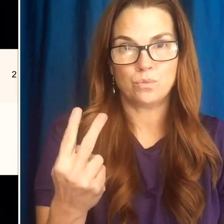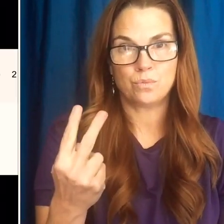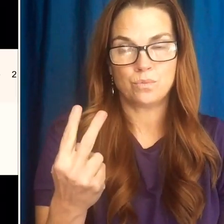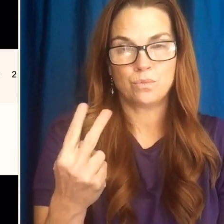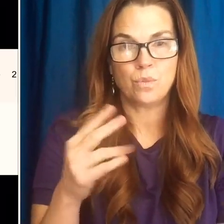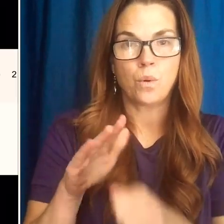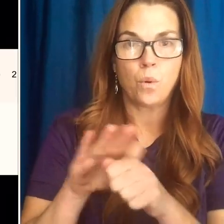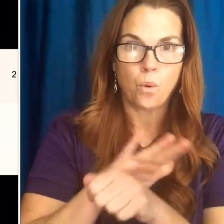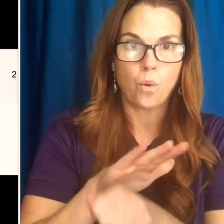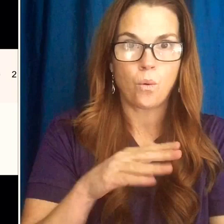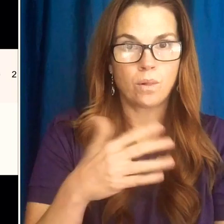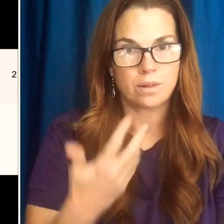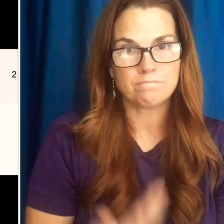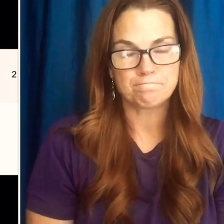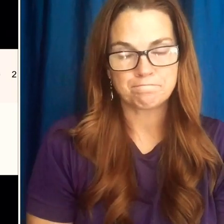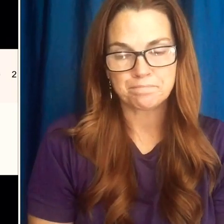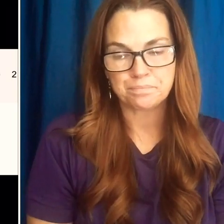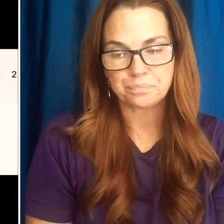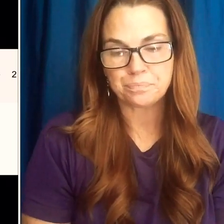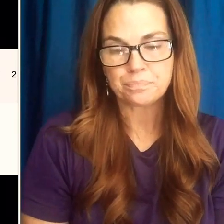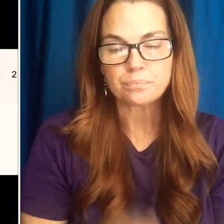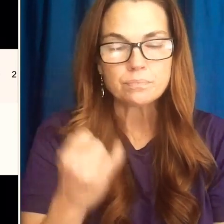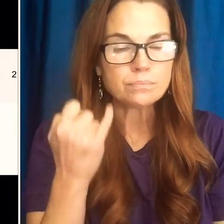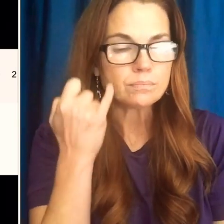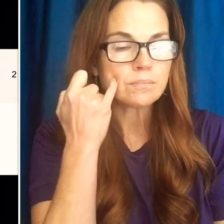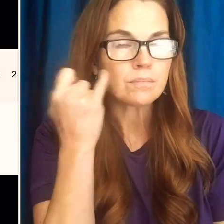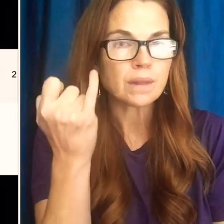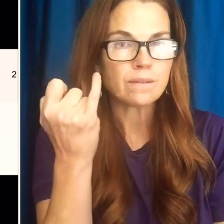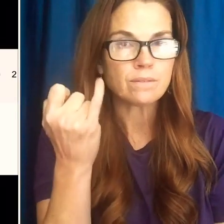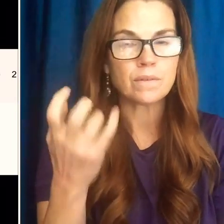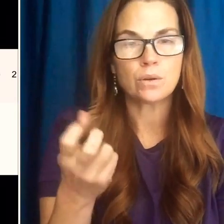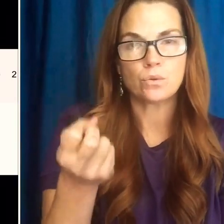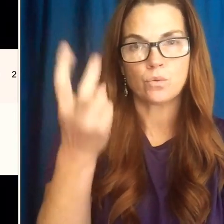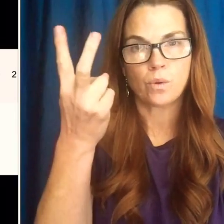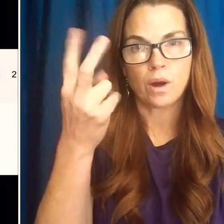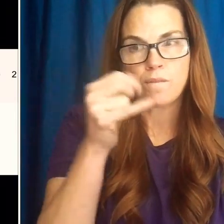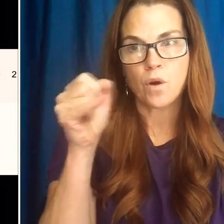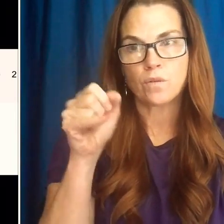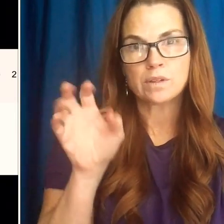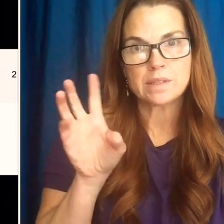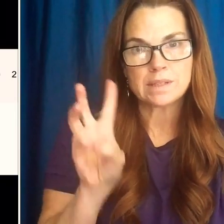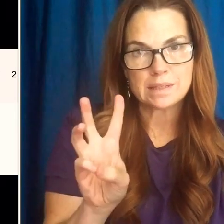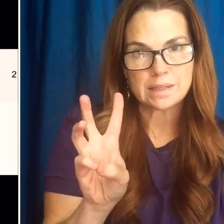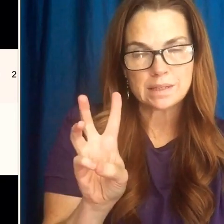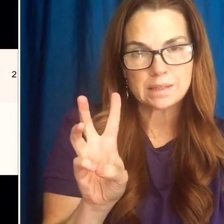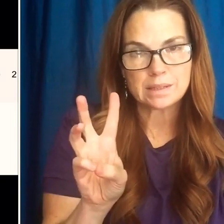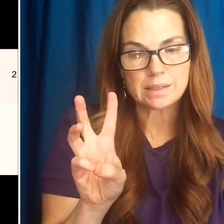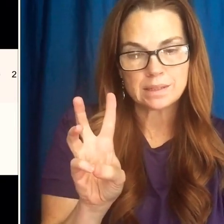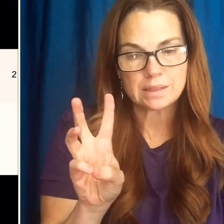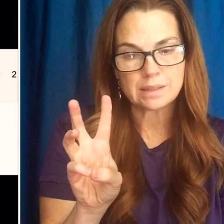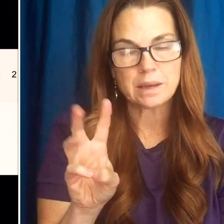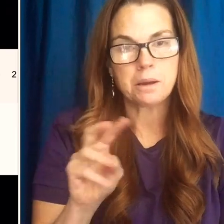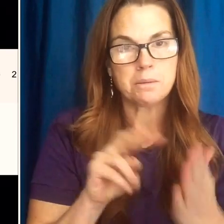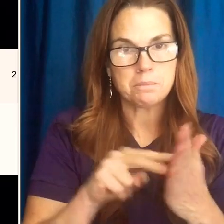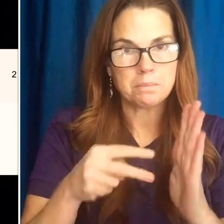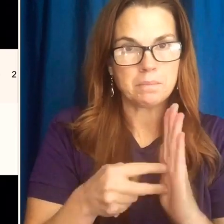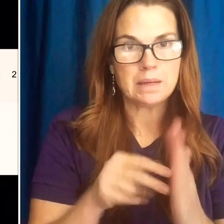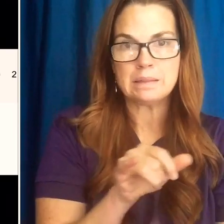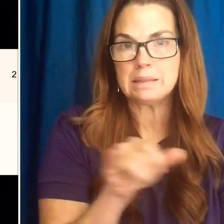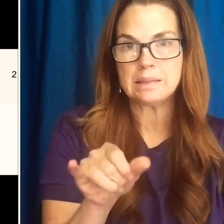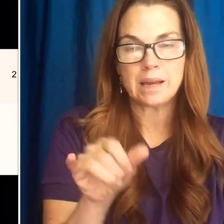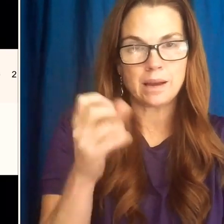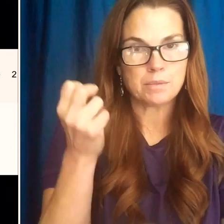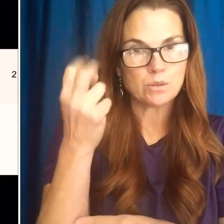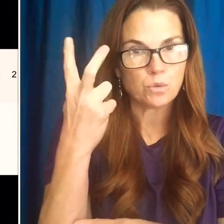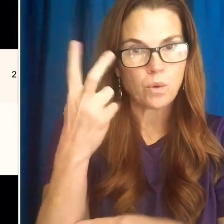So, if 12 over 6 is the same as 12 divided by 6, is